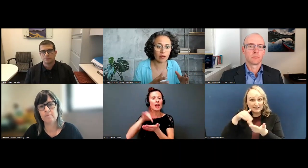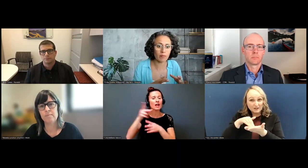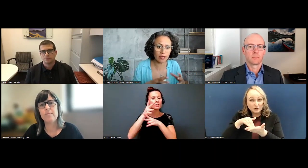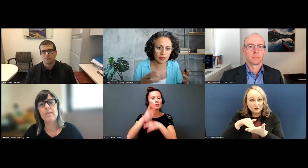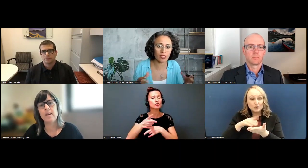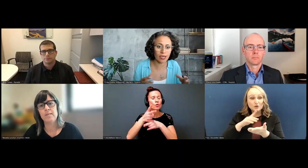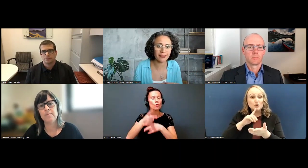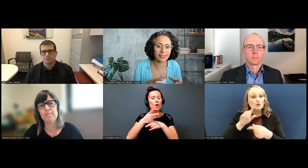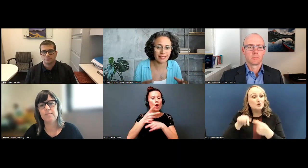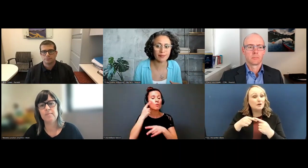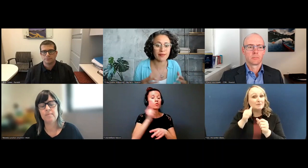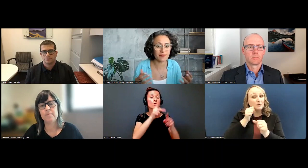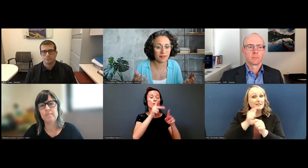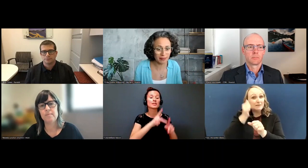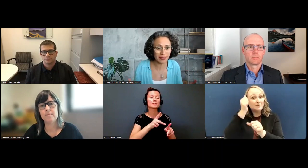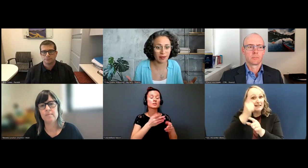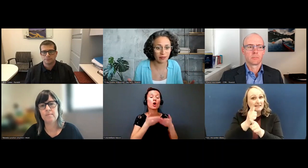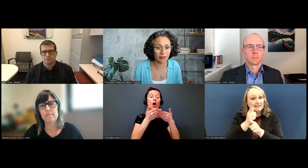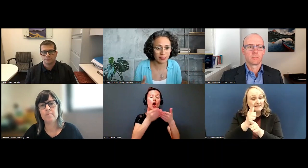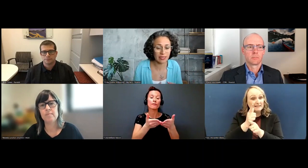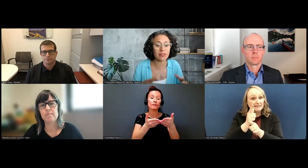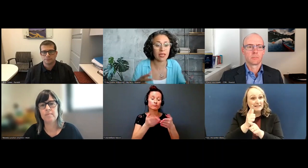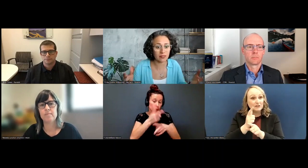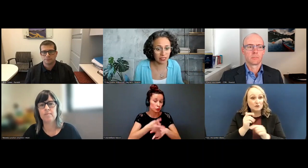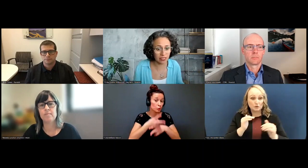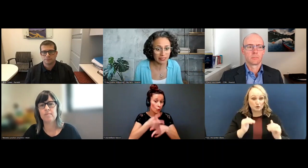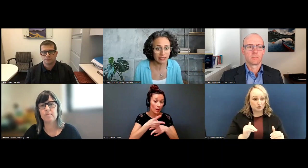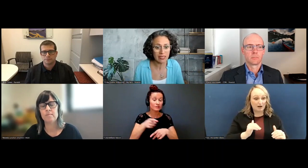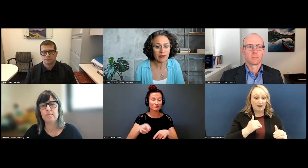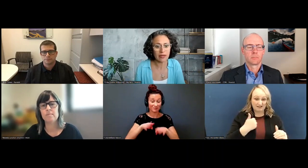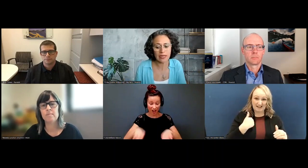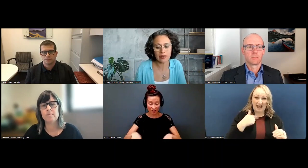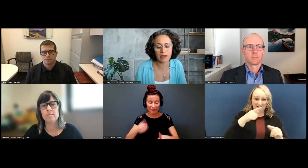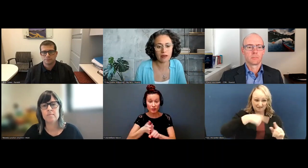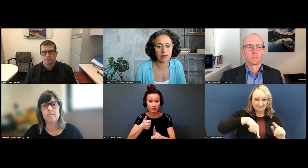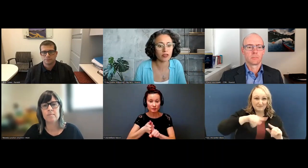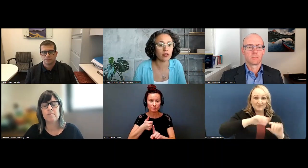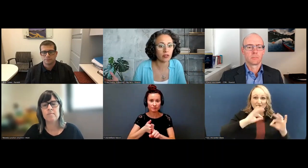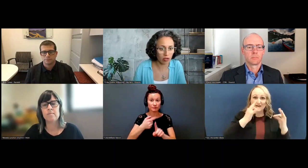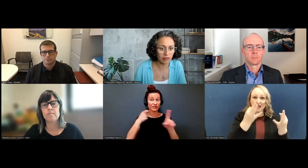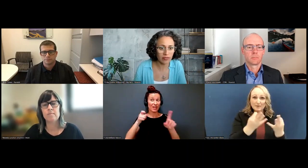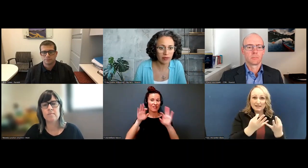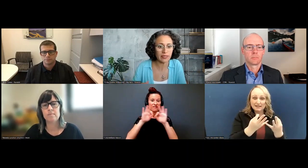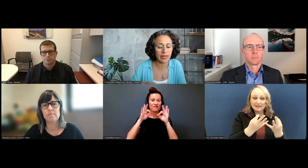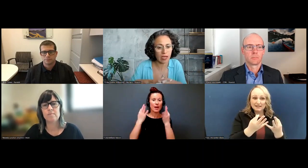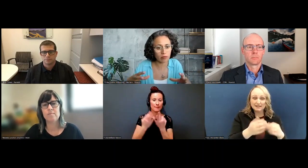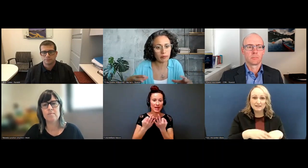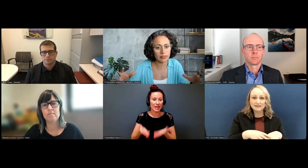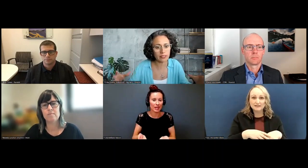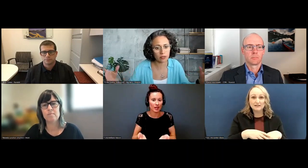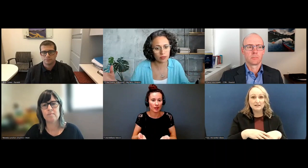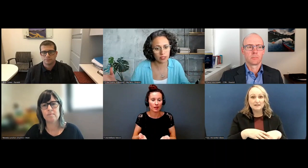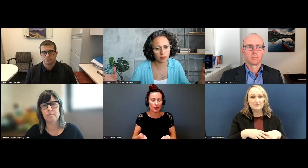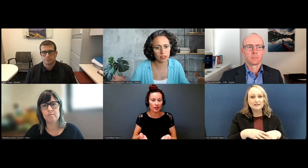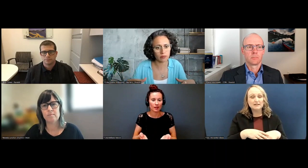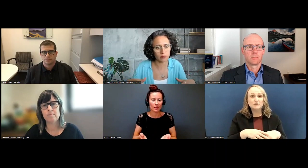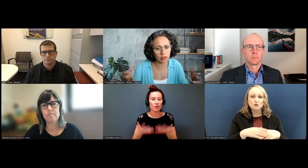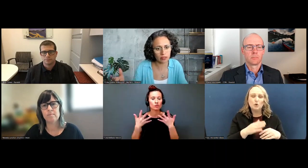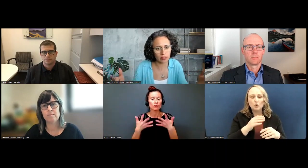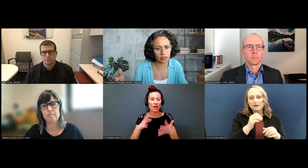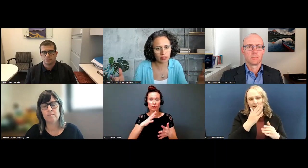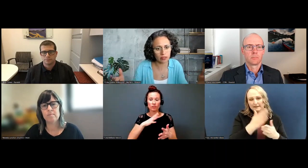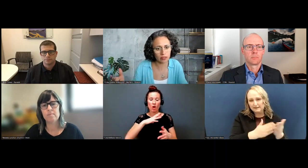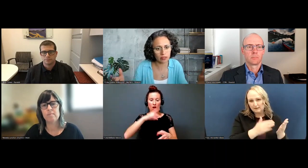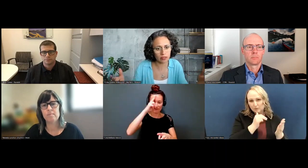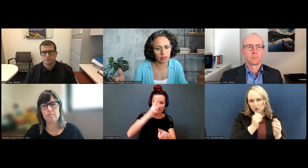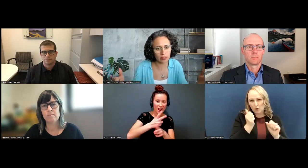in how, like, because a child exists with a family, oftentimes has siblings, right? And not all of them, but in how we're building those networks